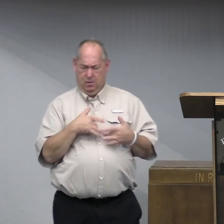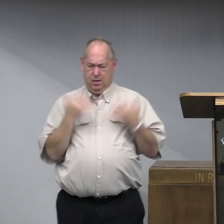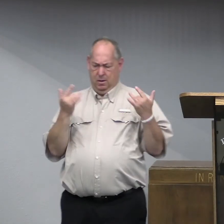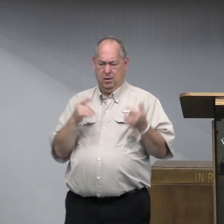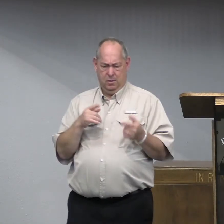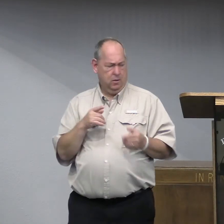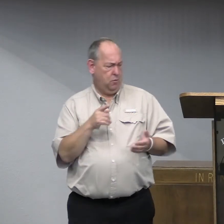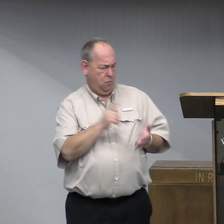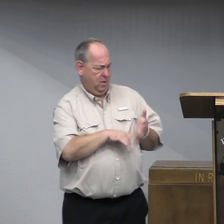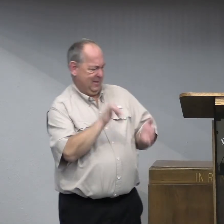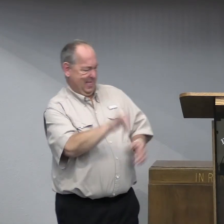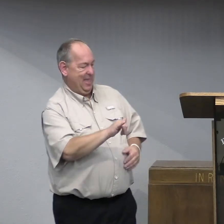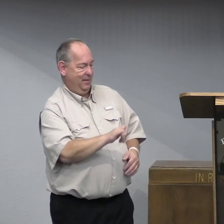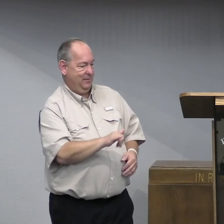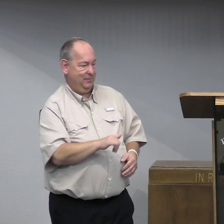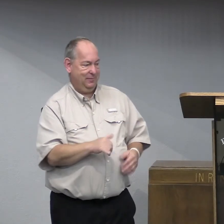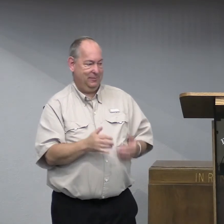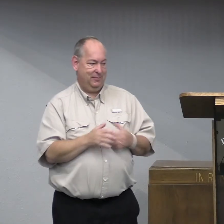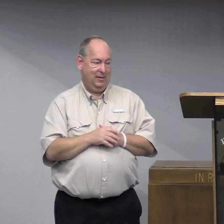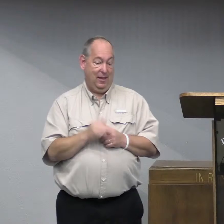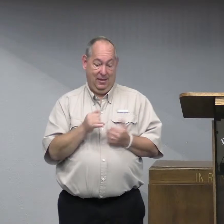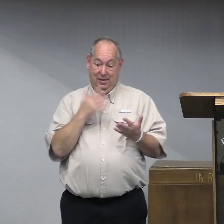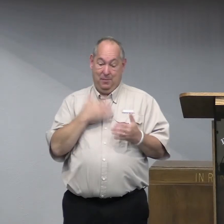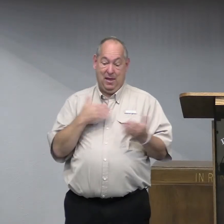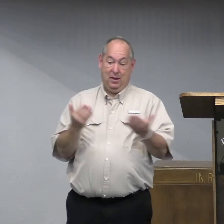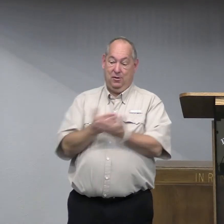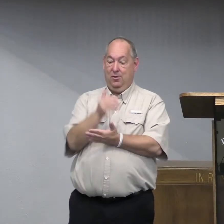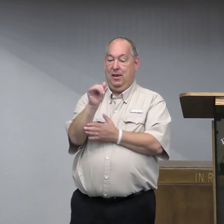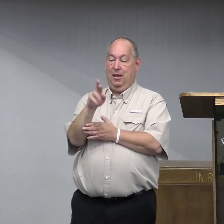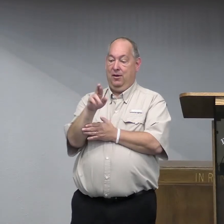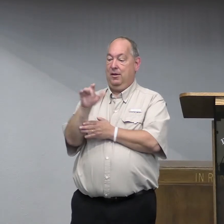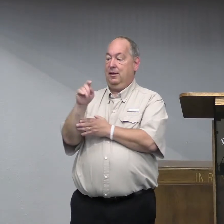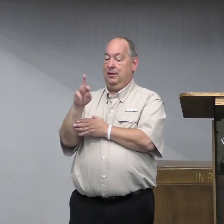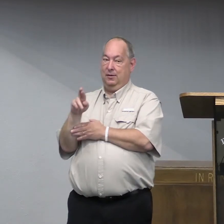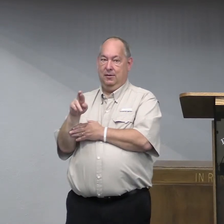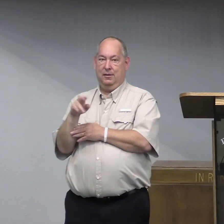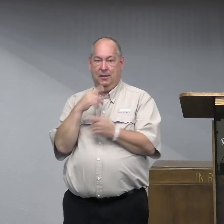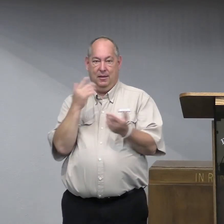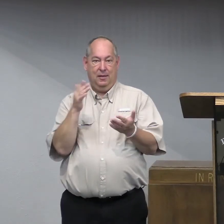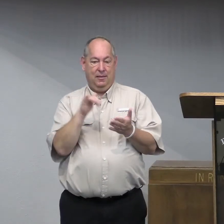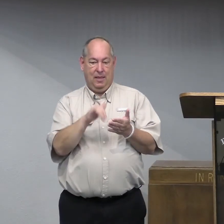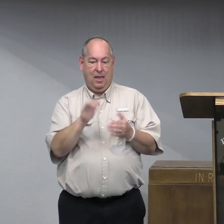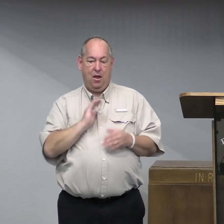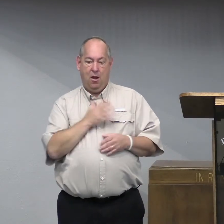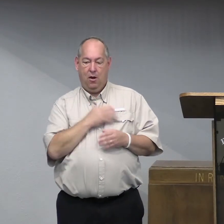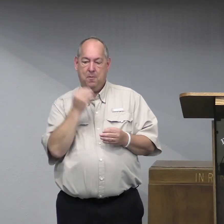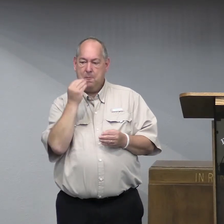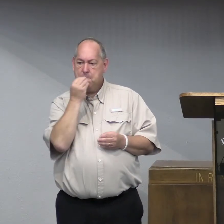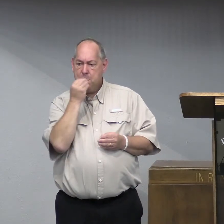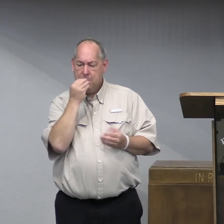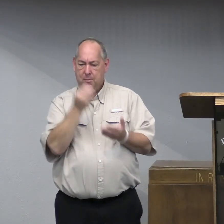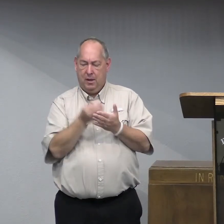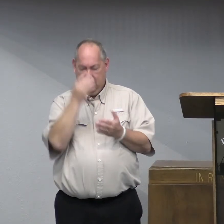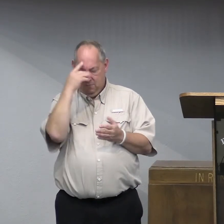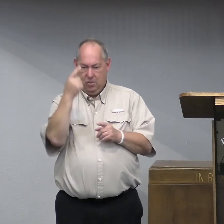says, "What's that?" And I said, "It's my new air cleaner." And she said, "That was our grocery money for the